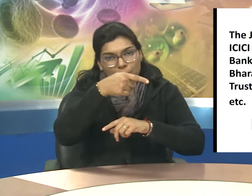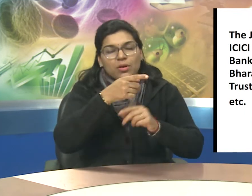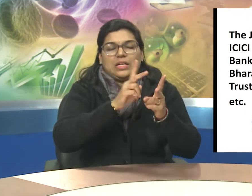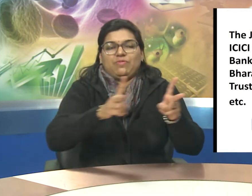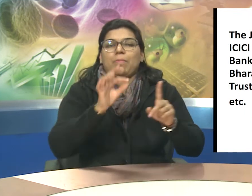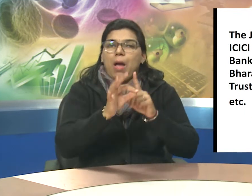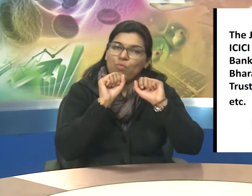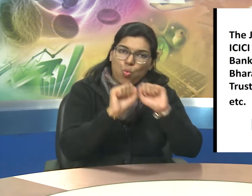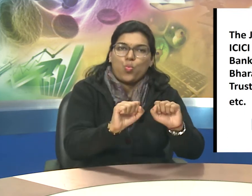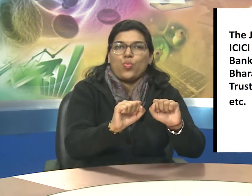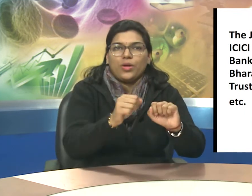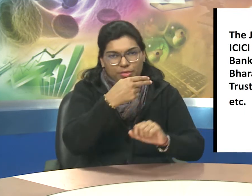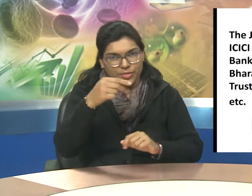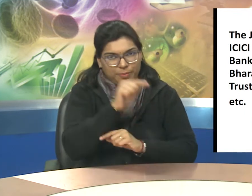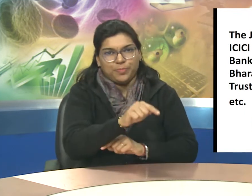which comes under corporate bank.